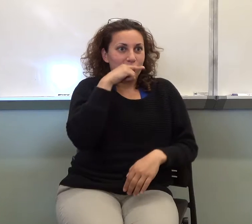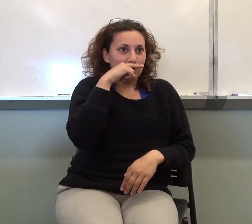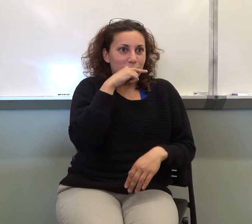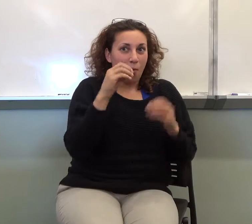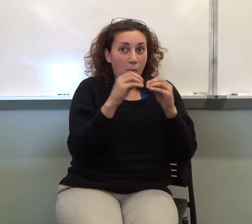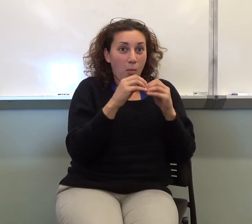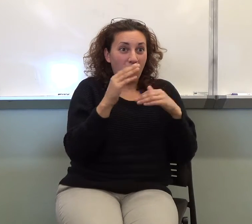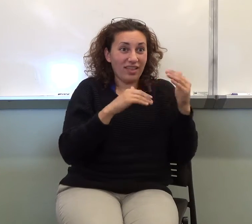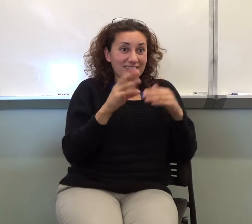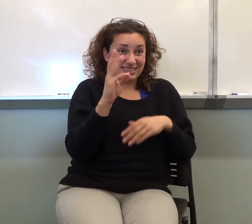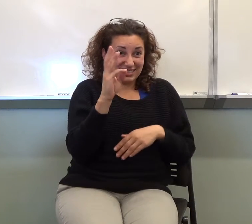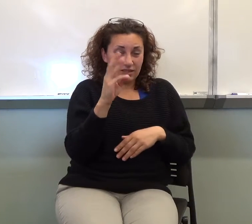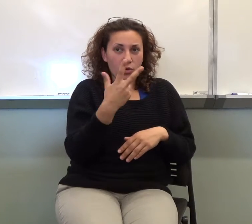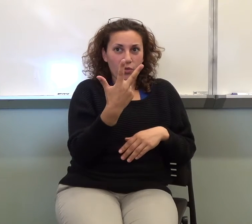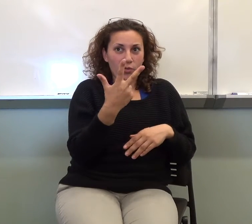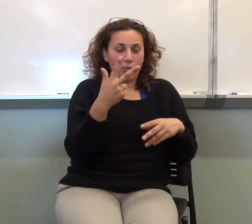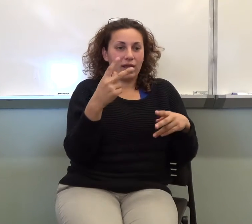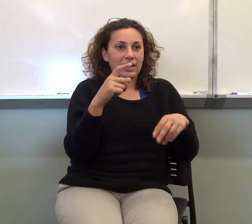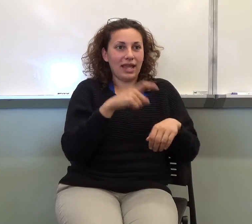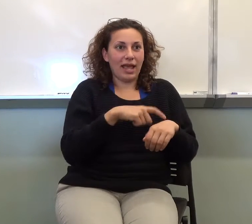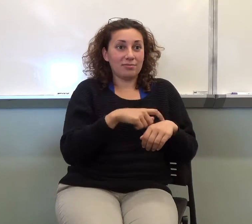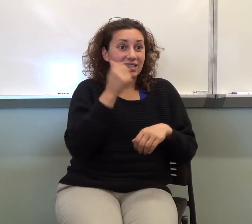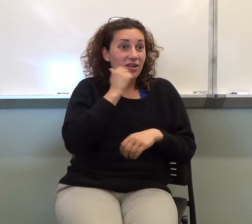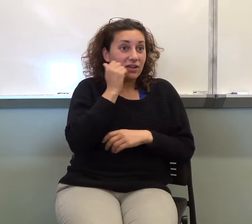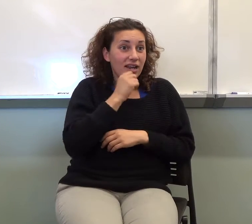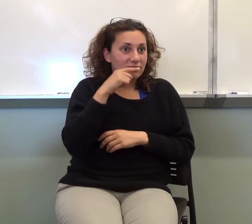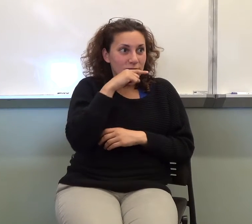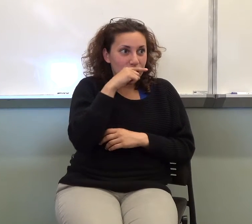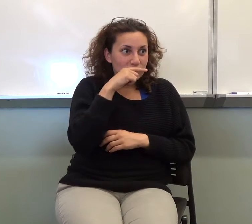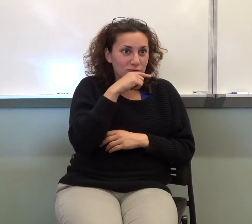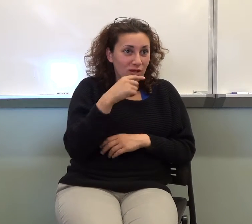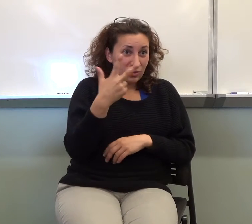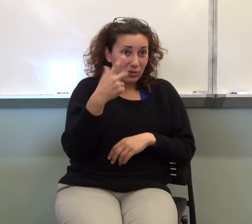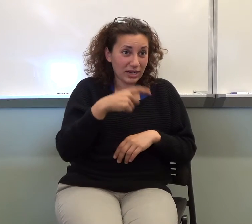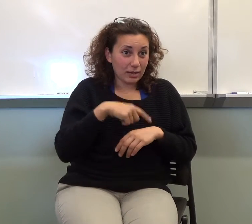Brush your teeth more than 3 times a day. I mean, really, get a life.